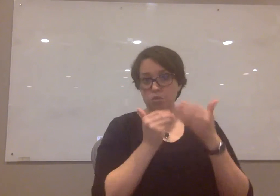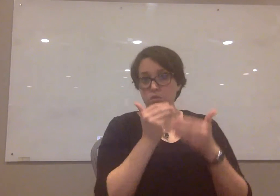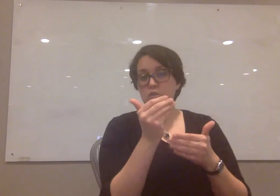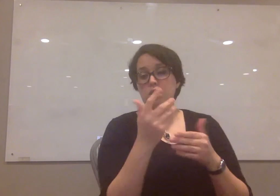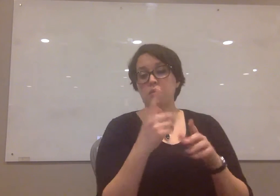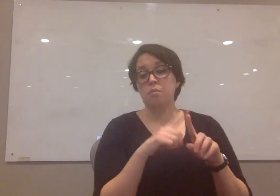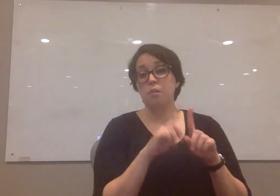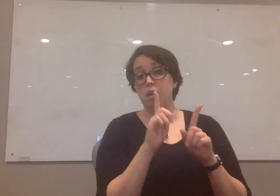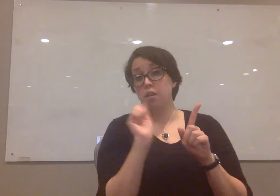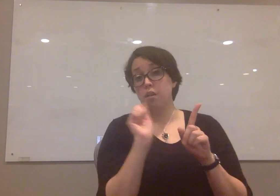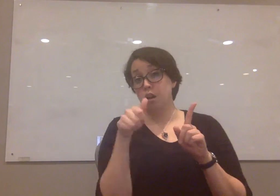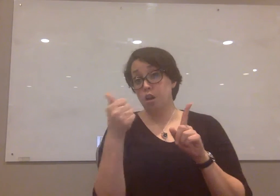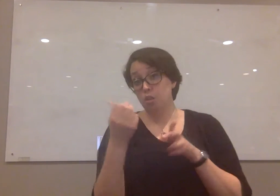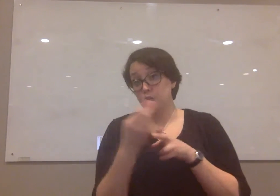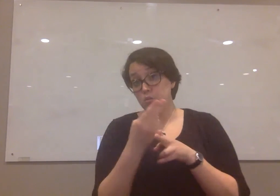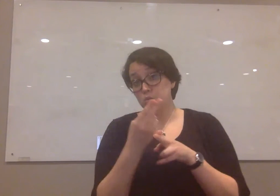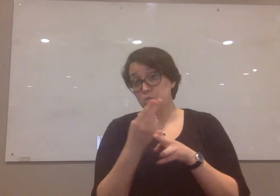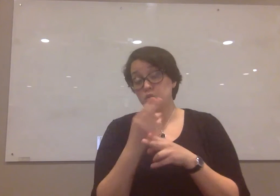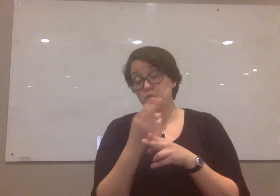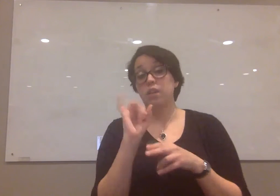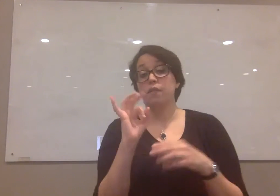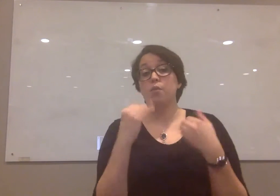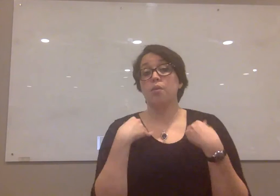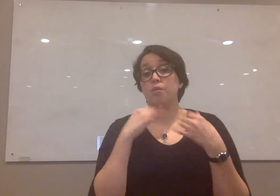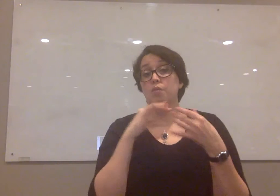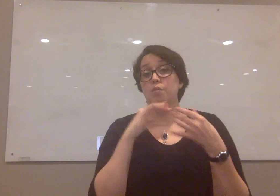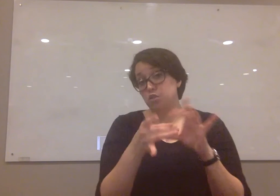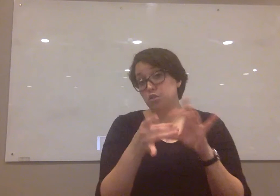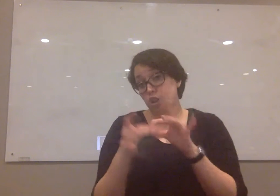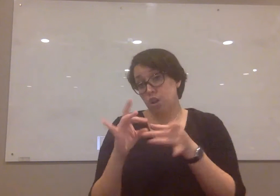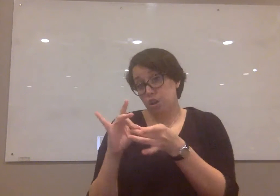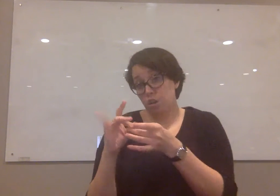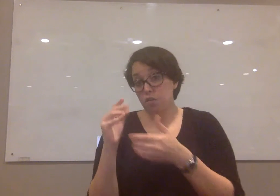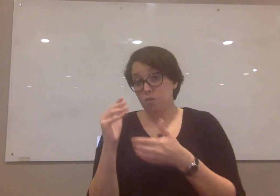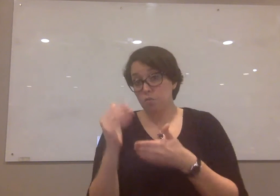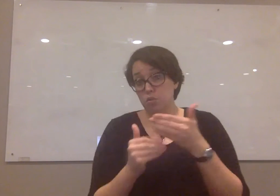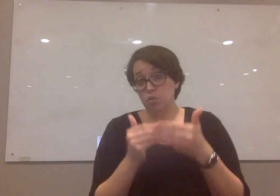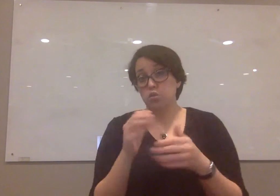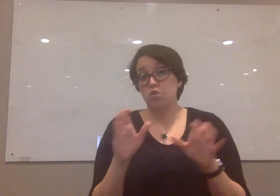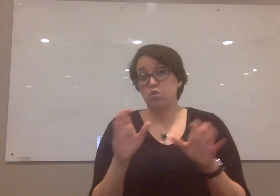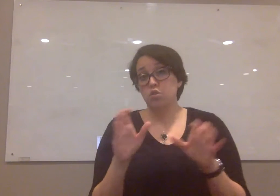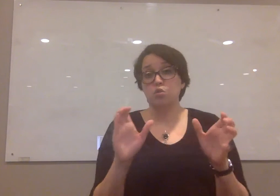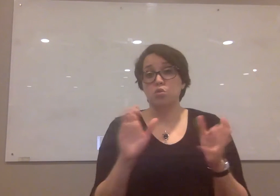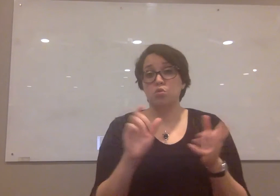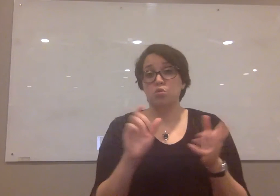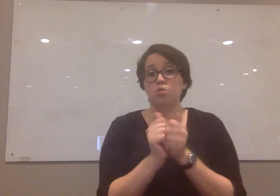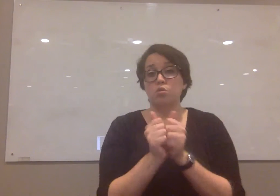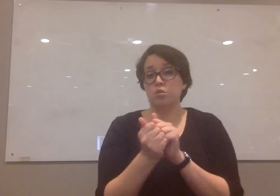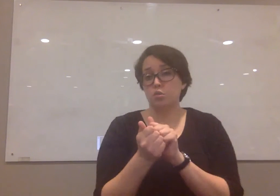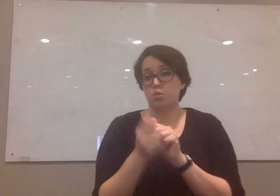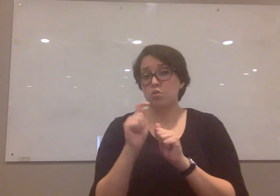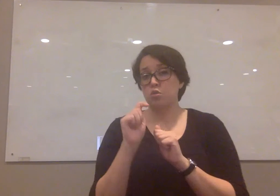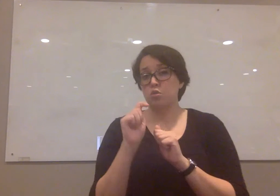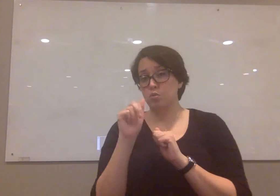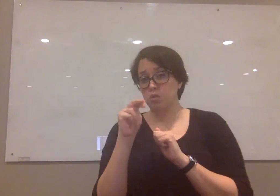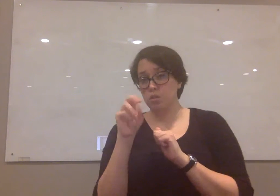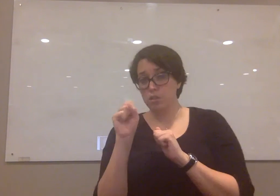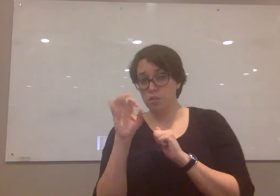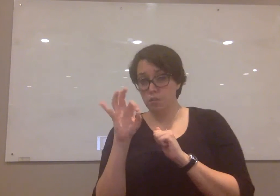have a chain of processes that are doing transformations, and you have them in parallel because you're kind of doing like parallel